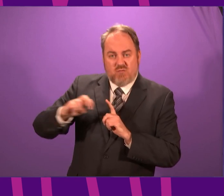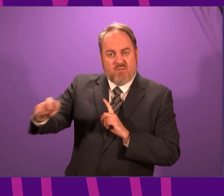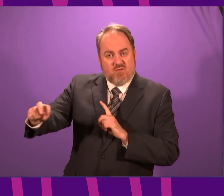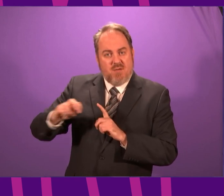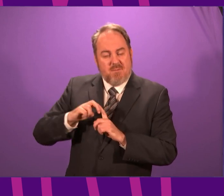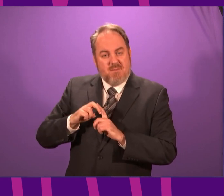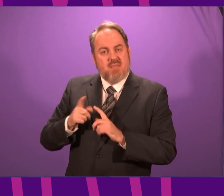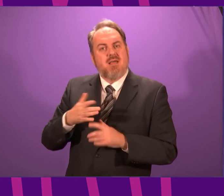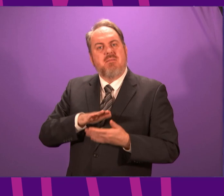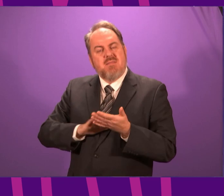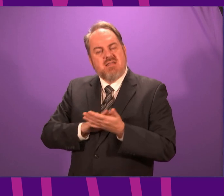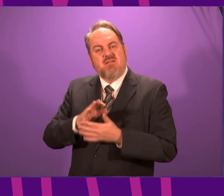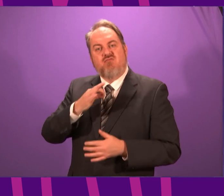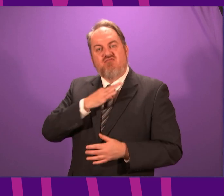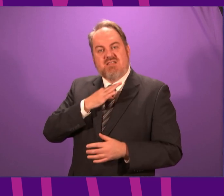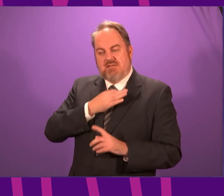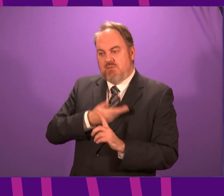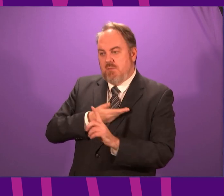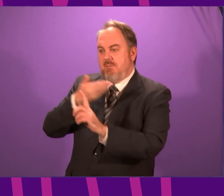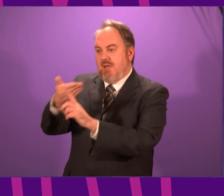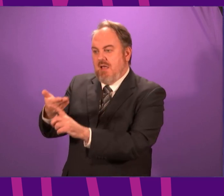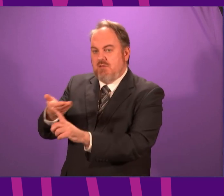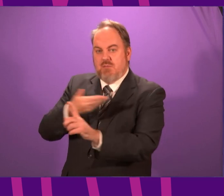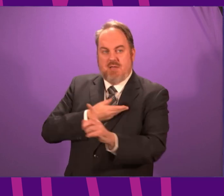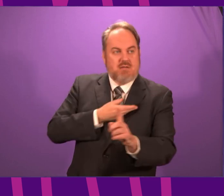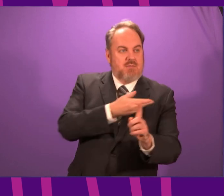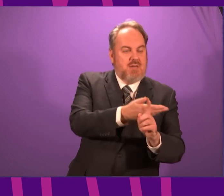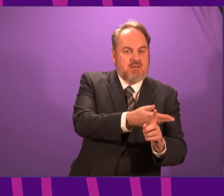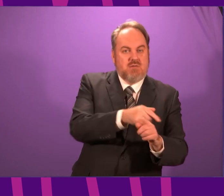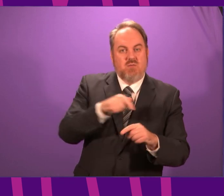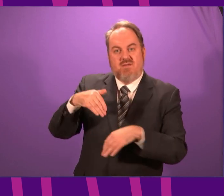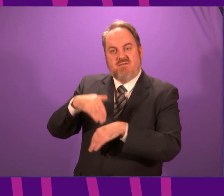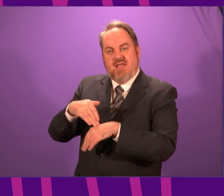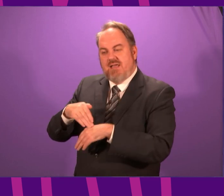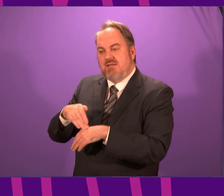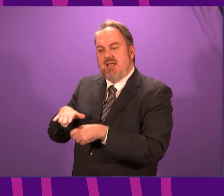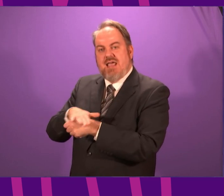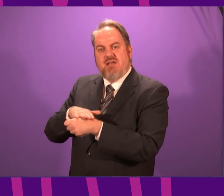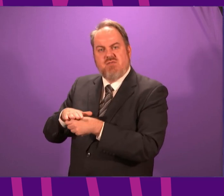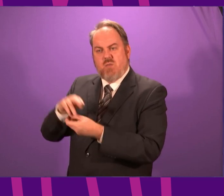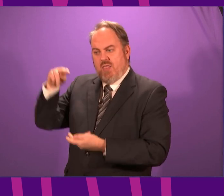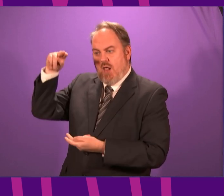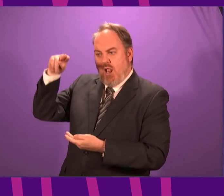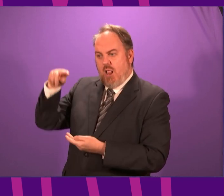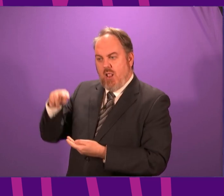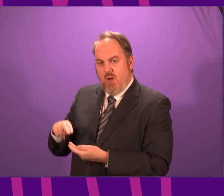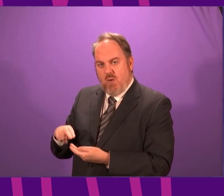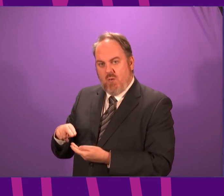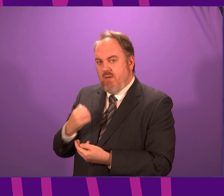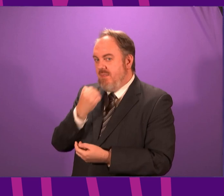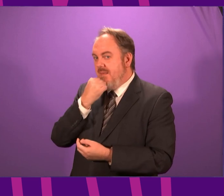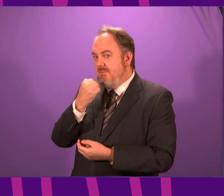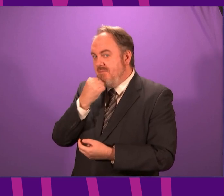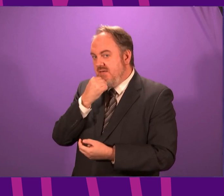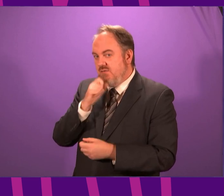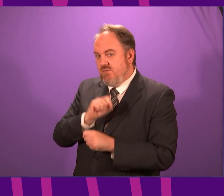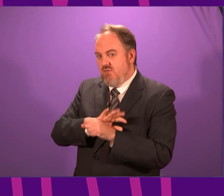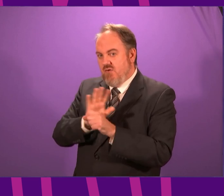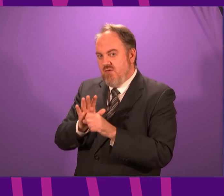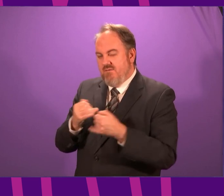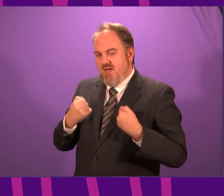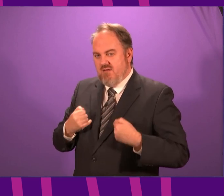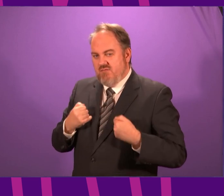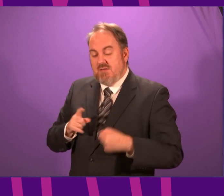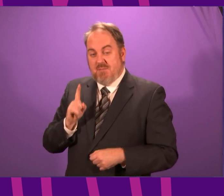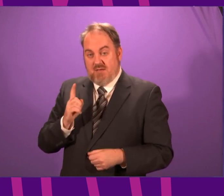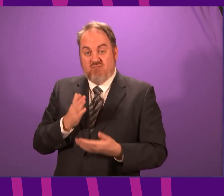risk into these areas that have a lower level. But the presiding officer, to conclude,